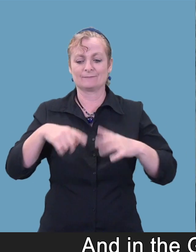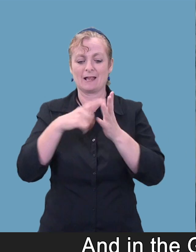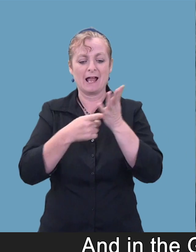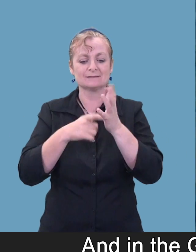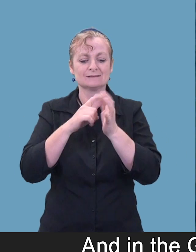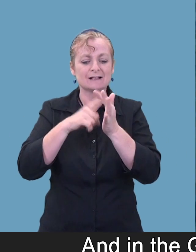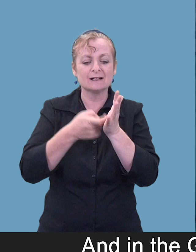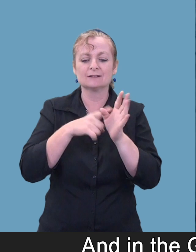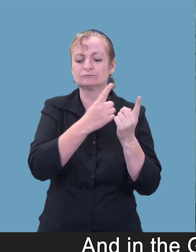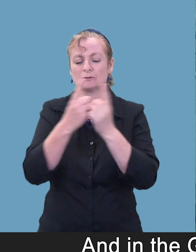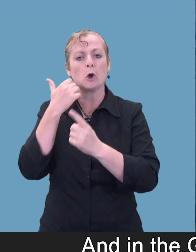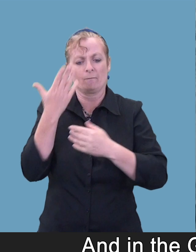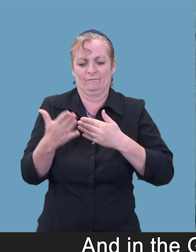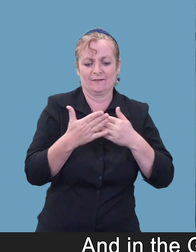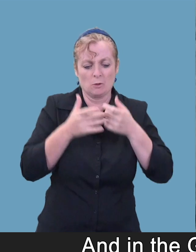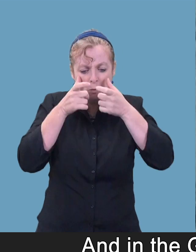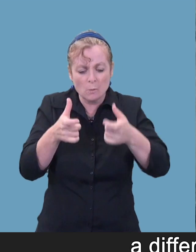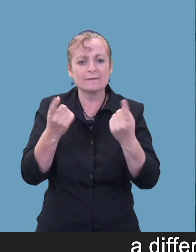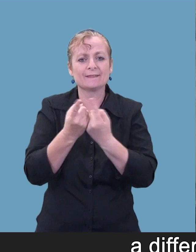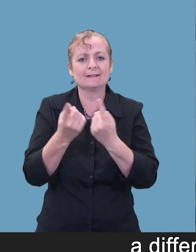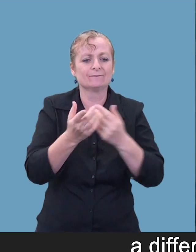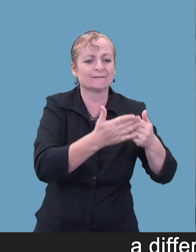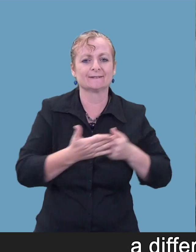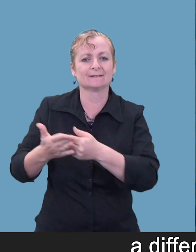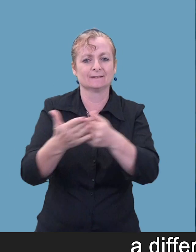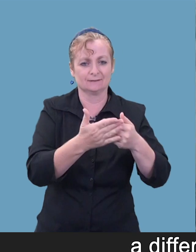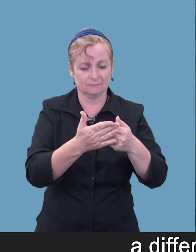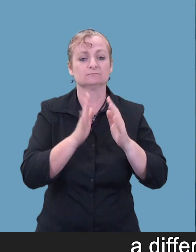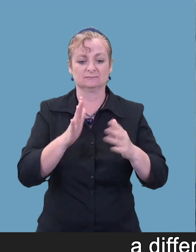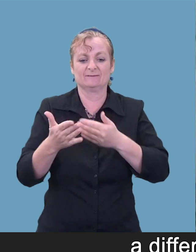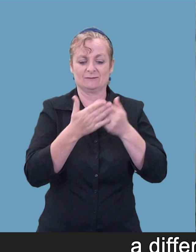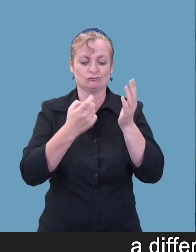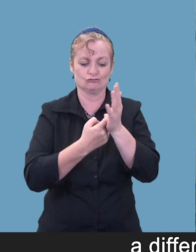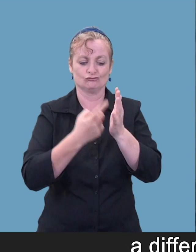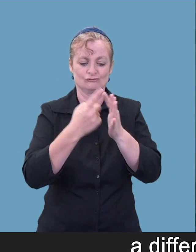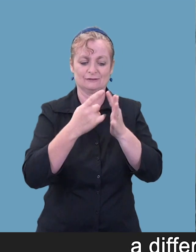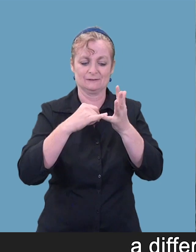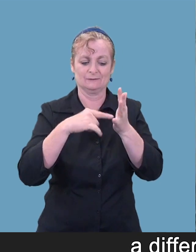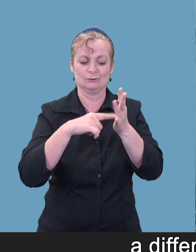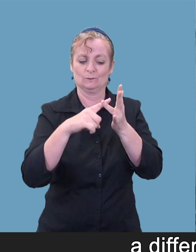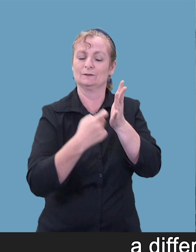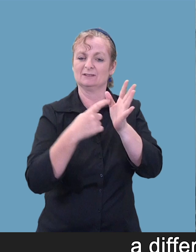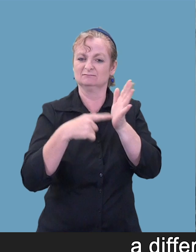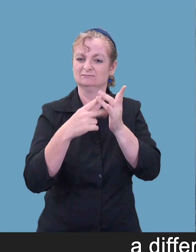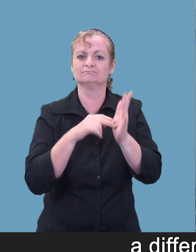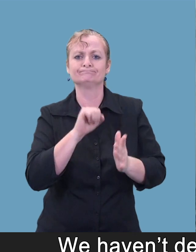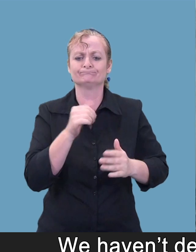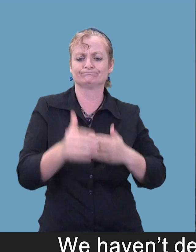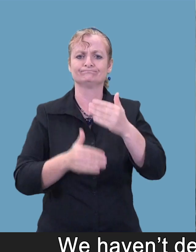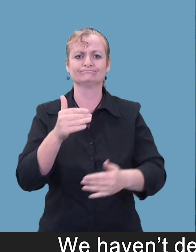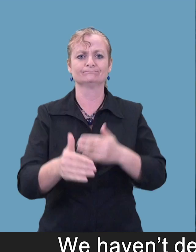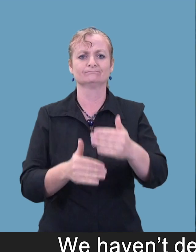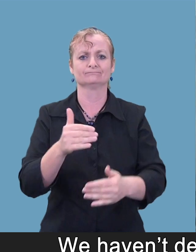light, we did see a different horizon, a different mountainscape behind the one that we can currently see. We